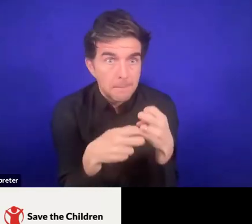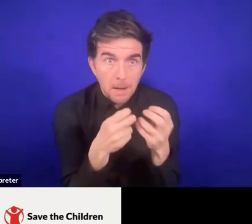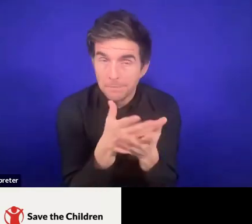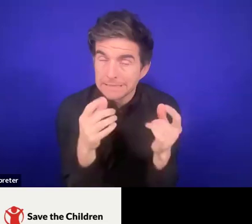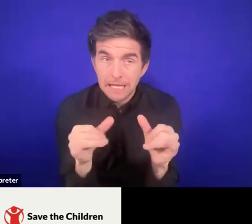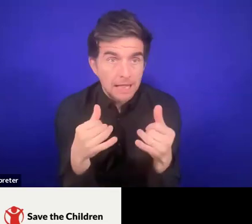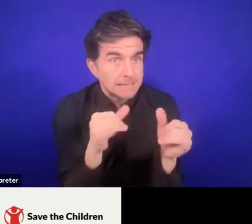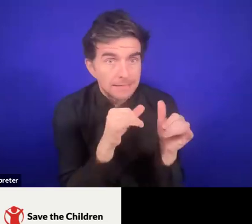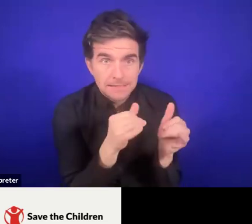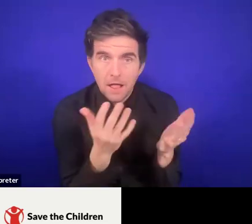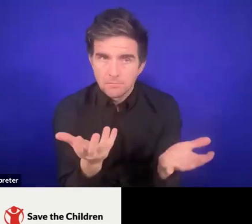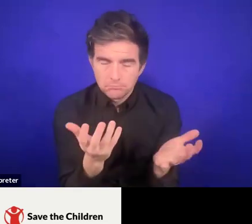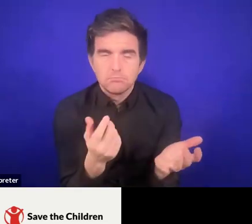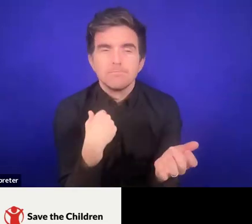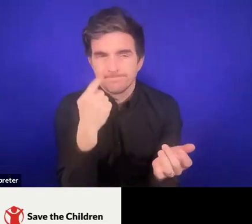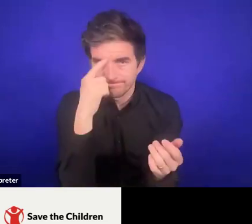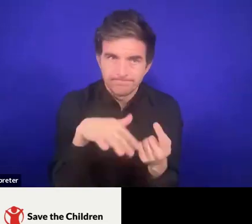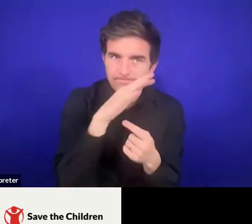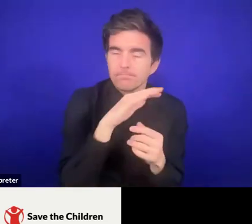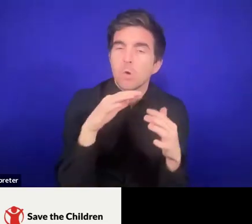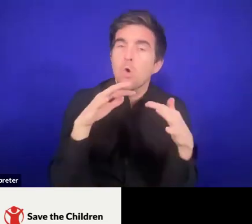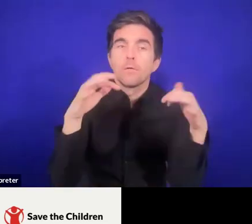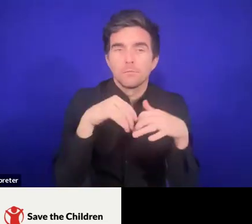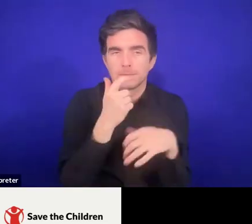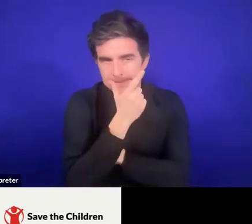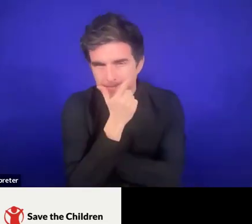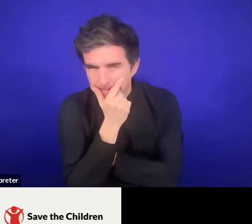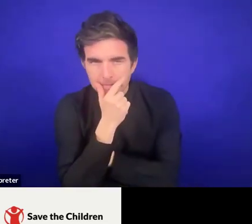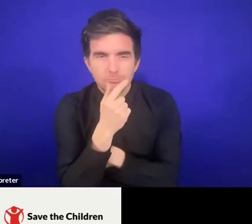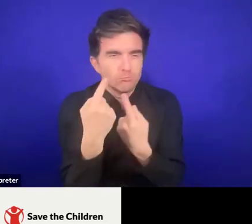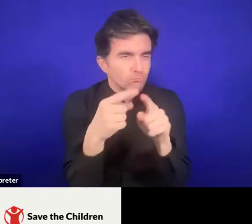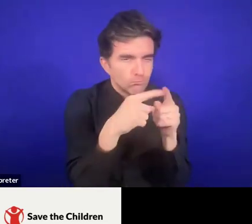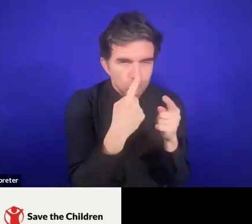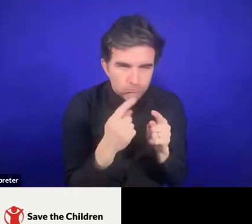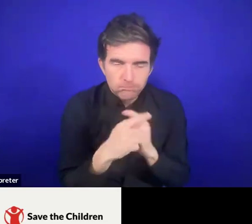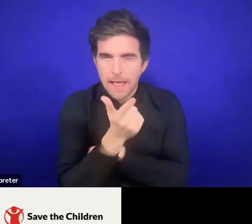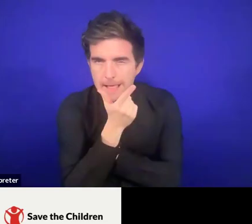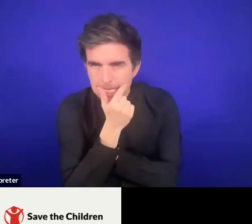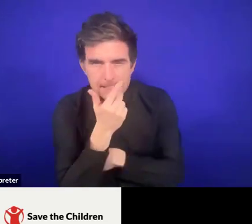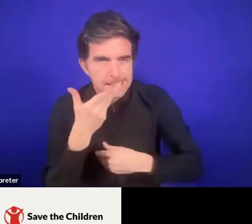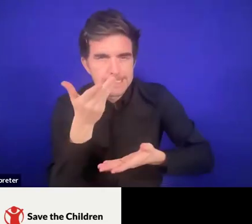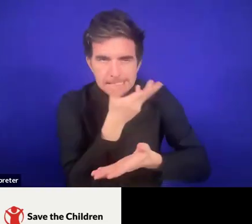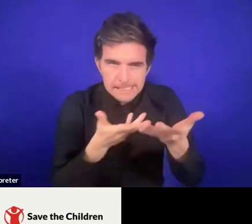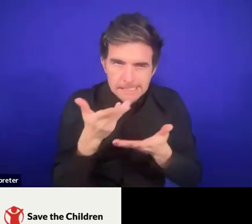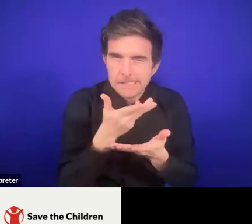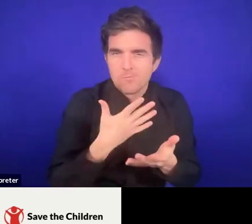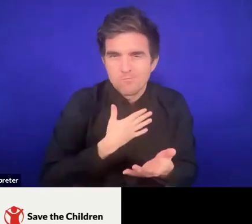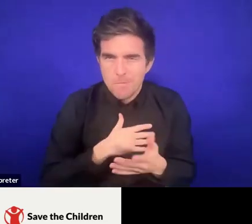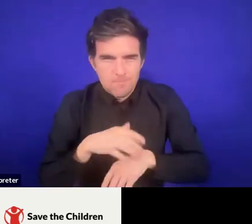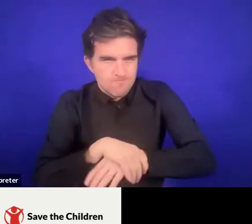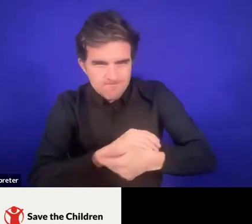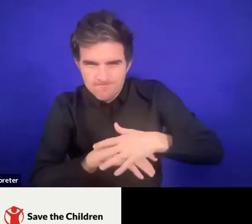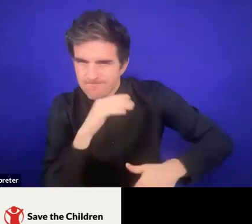of capacity that leads into questions how to make it sustainable in terms of finance.